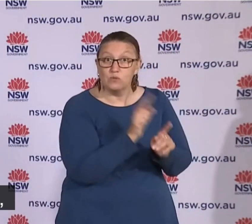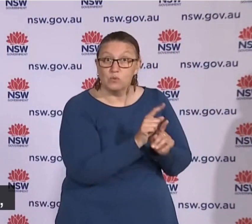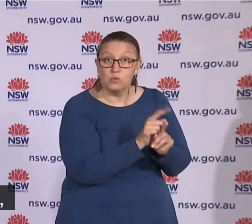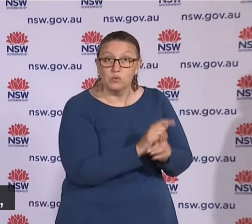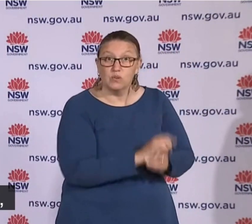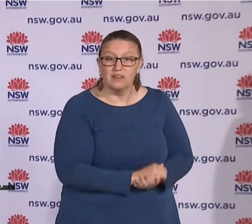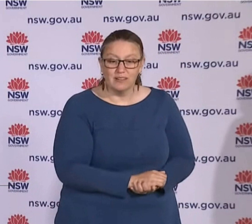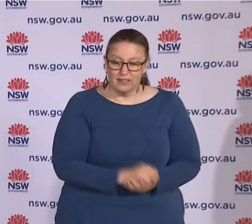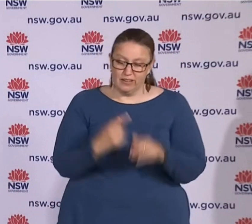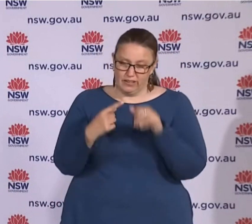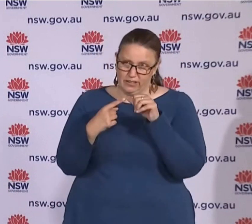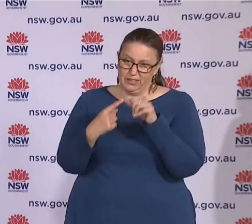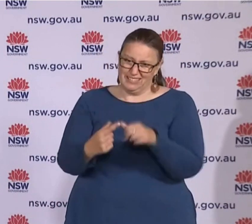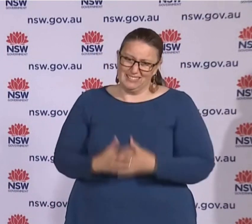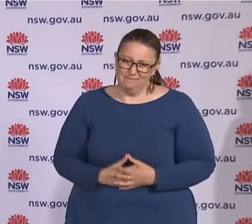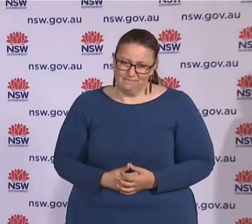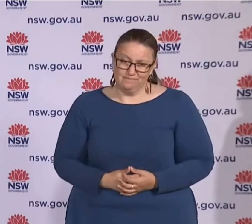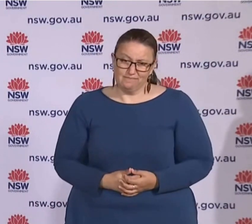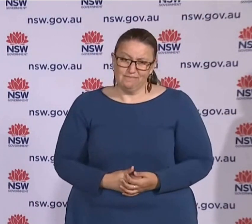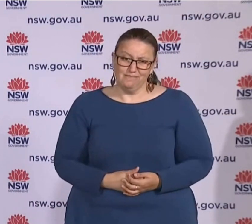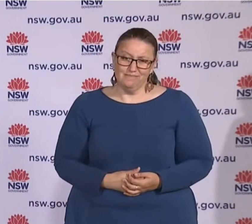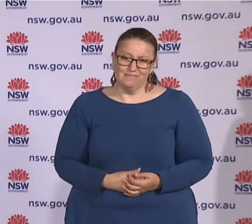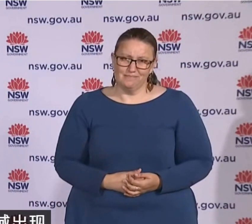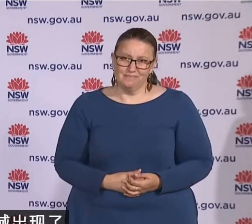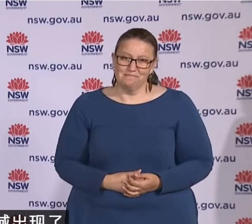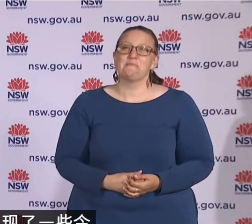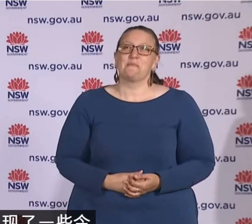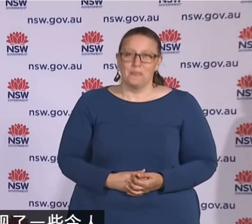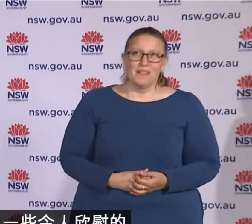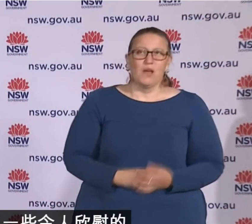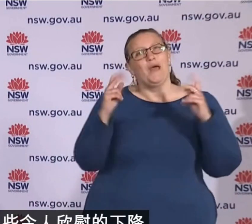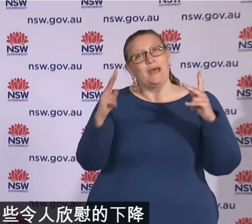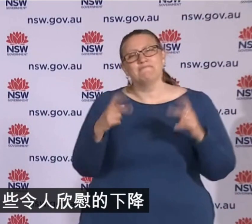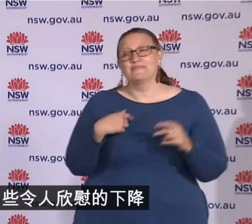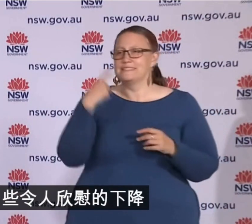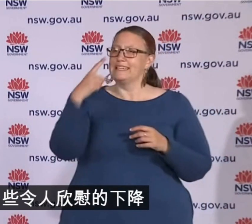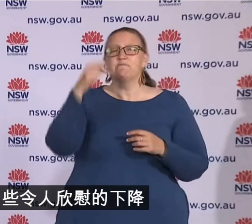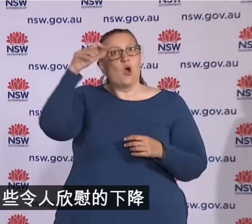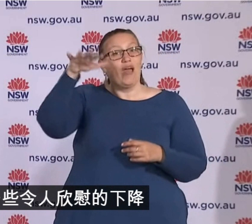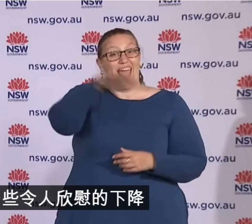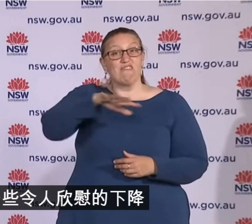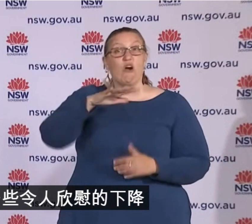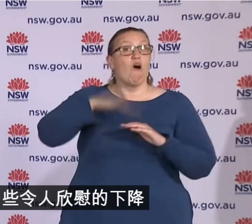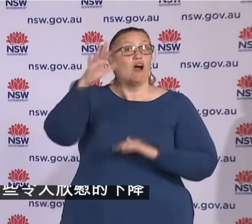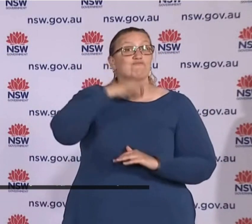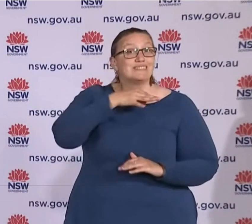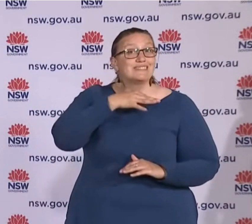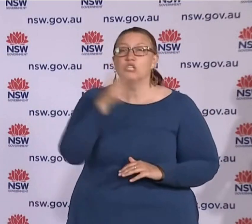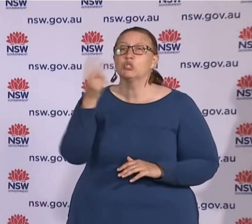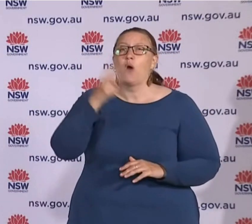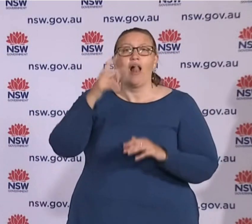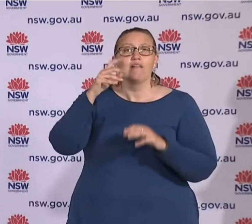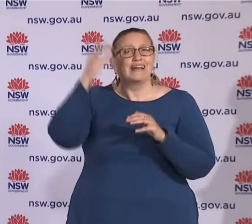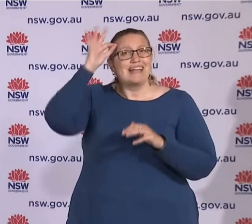whole. So we're seeing some pleasing declines in the local government areas of concern in general. There are still some local